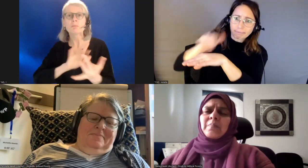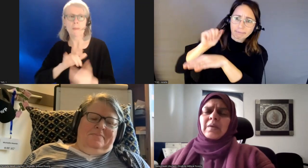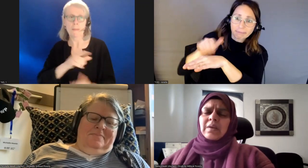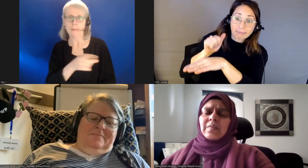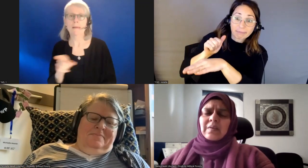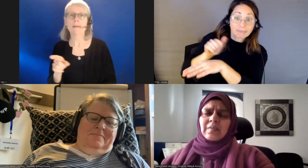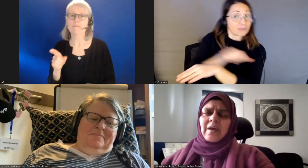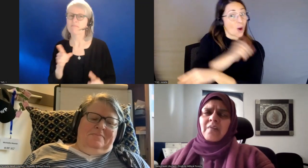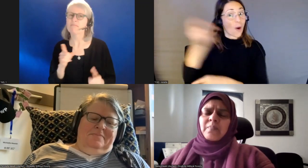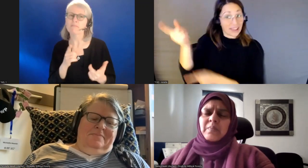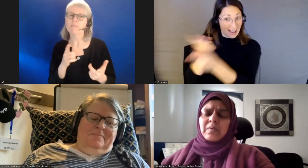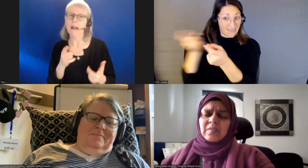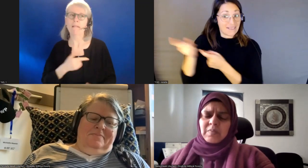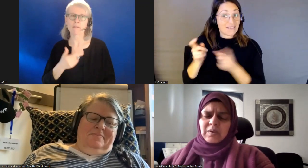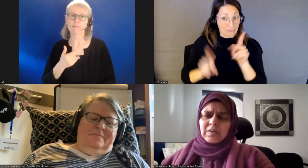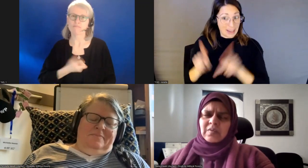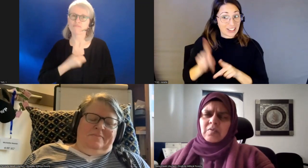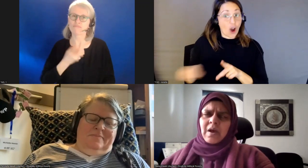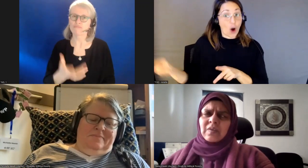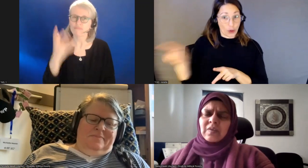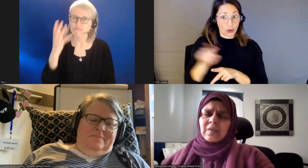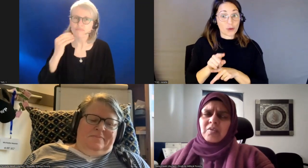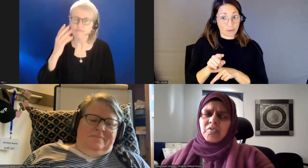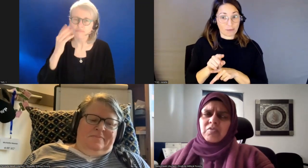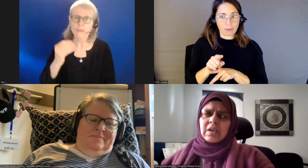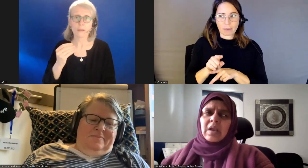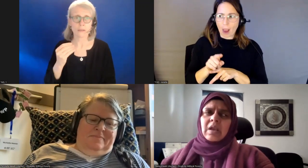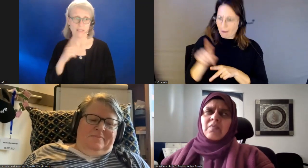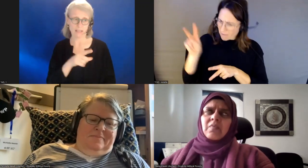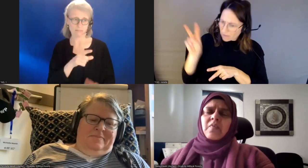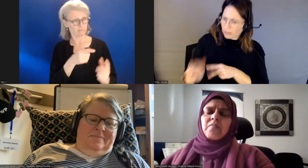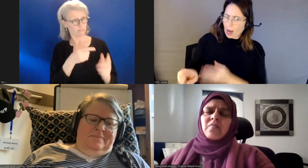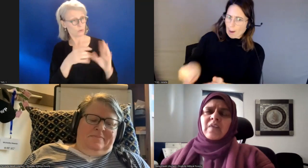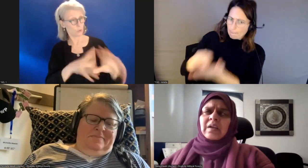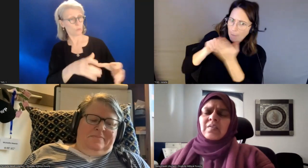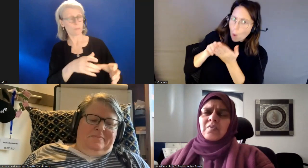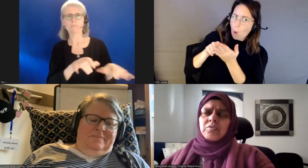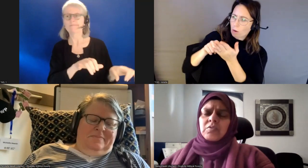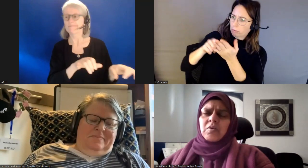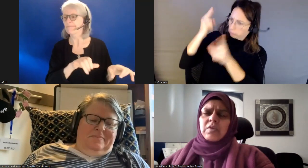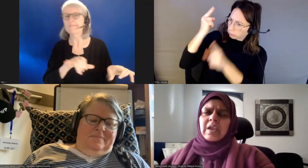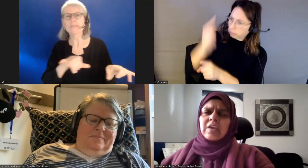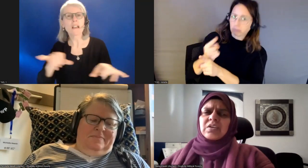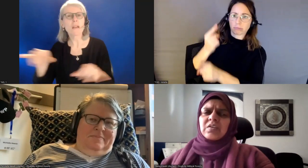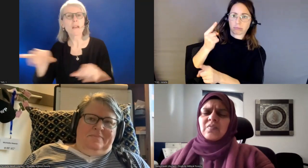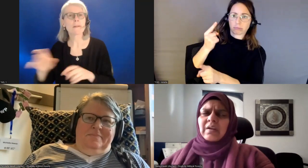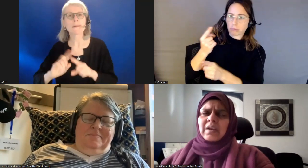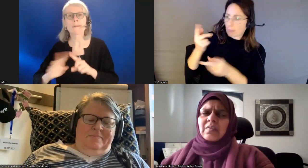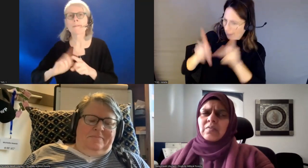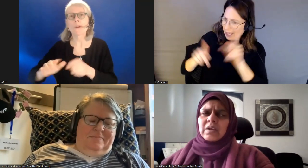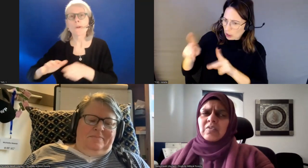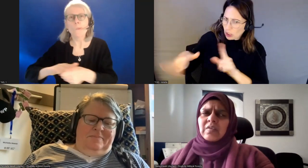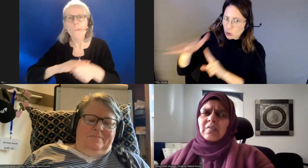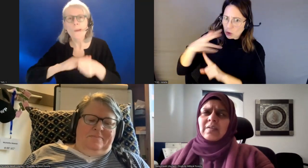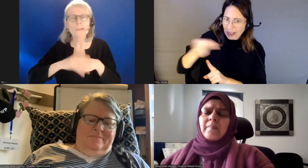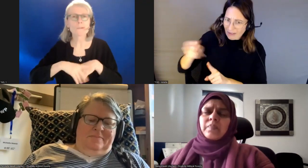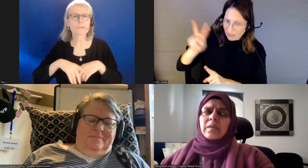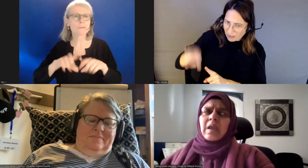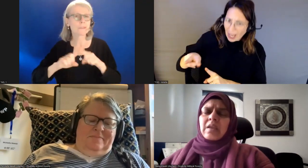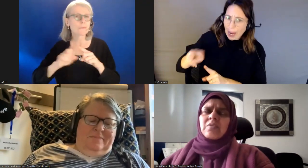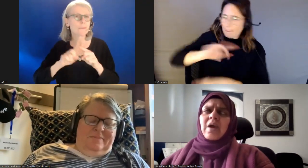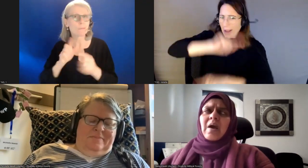the experiences of people with disabilities across this country from various social locations, various